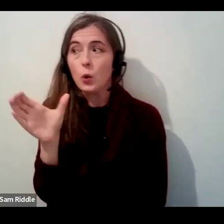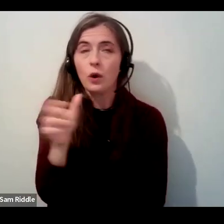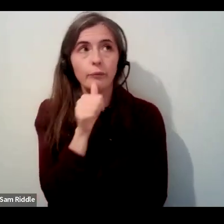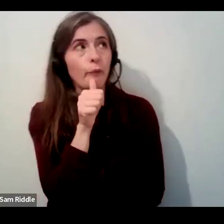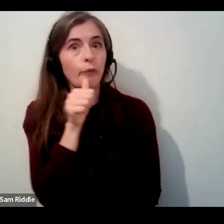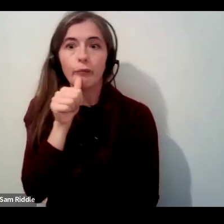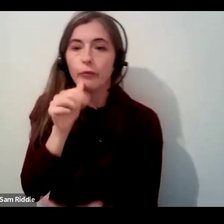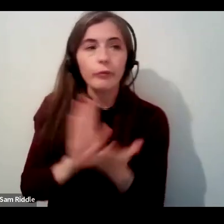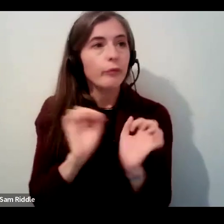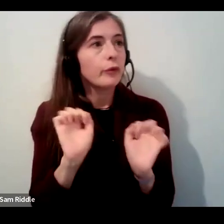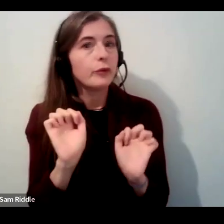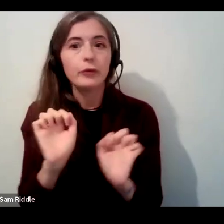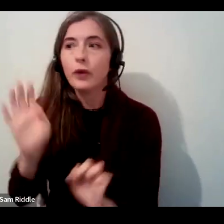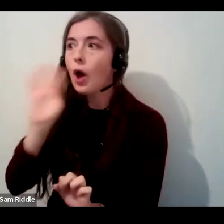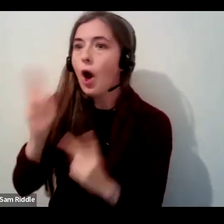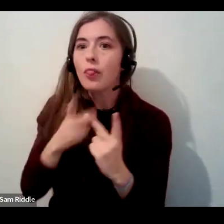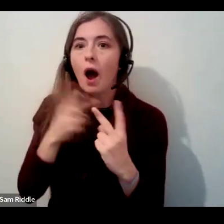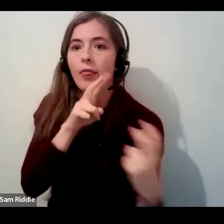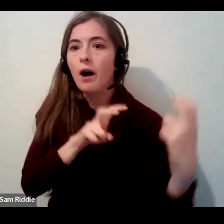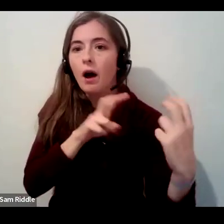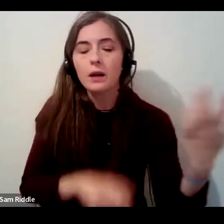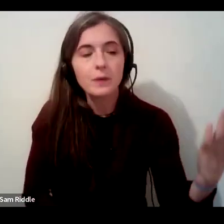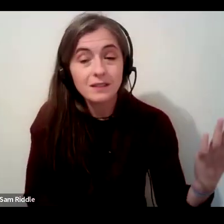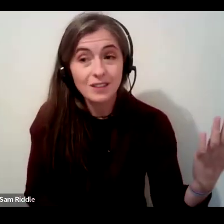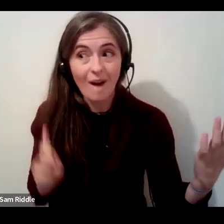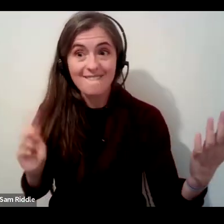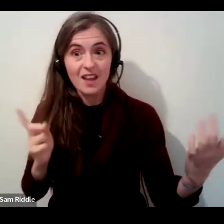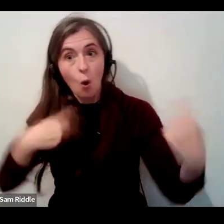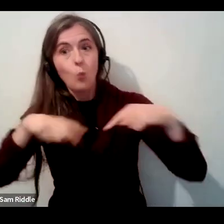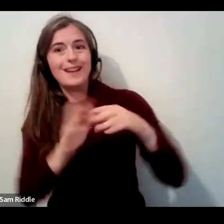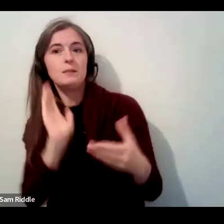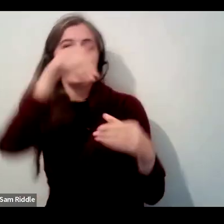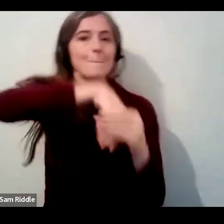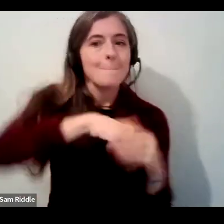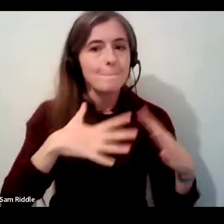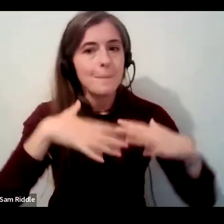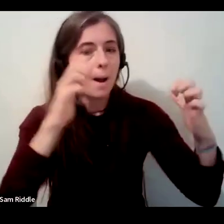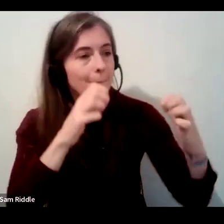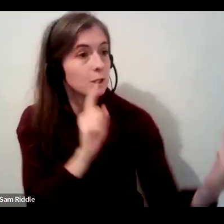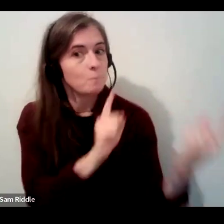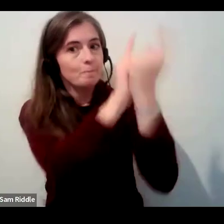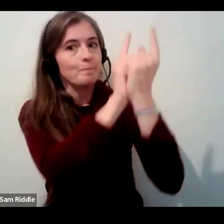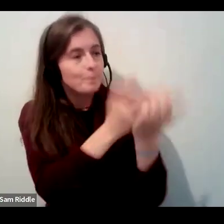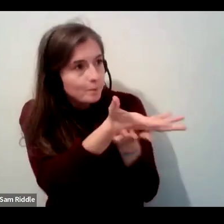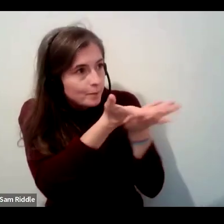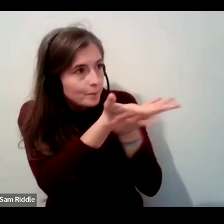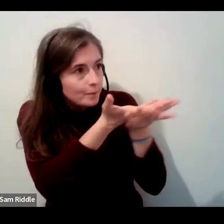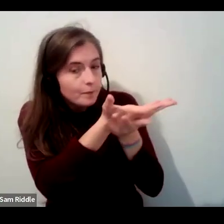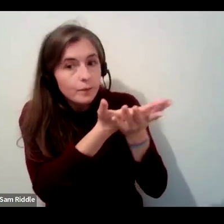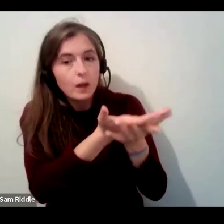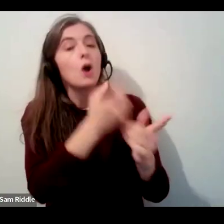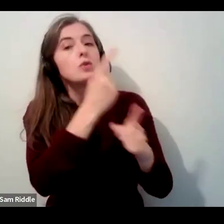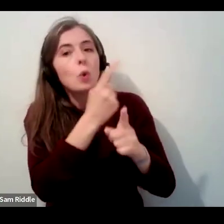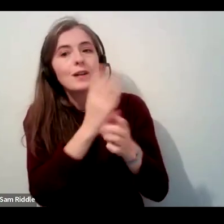really heard the other side of the argument. So I think getting into Parliament, talking to parliamentarians, talking